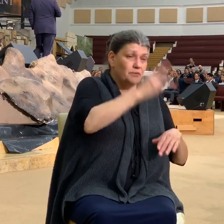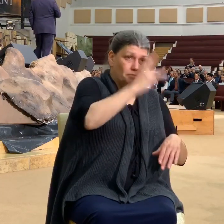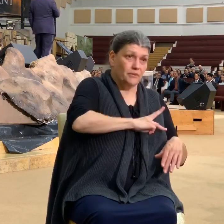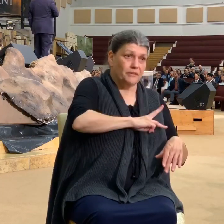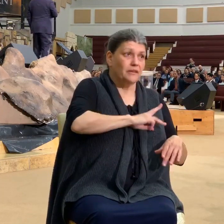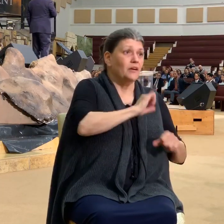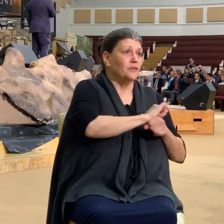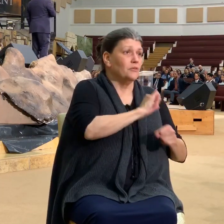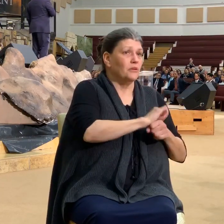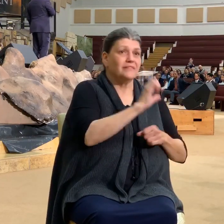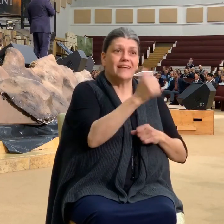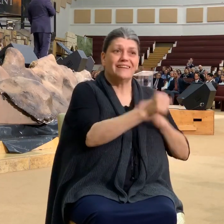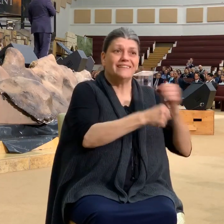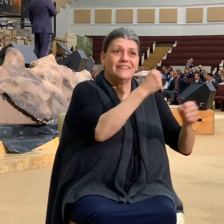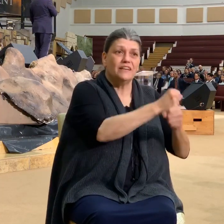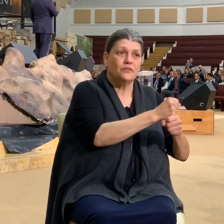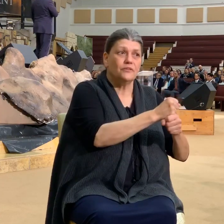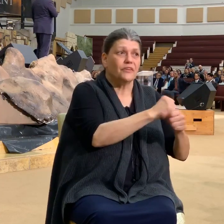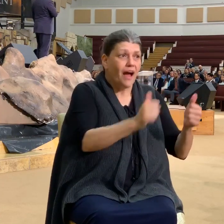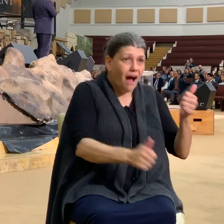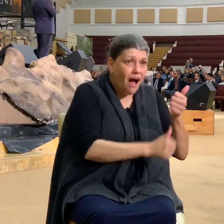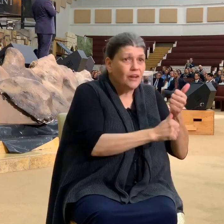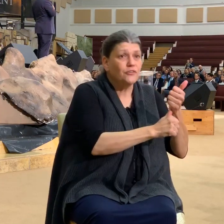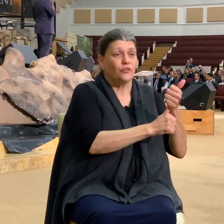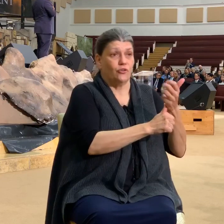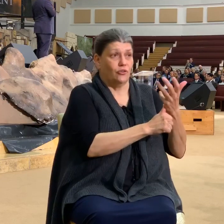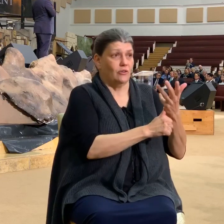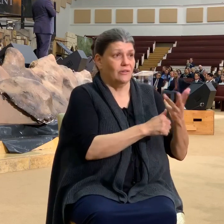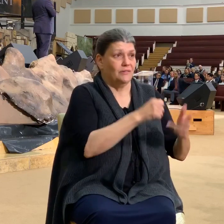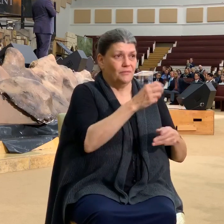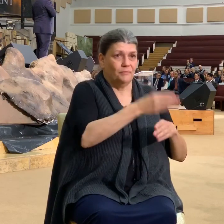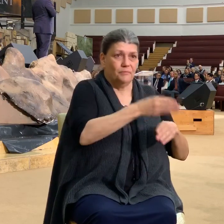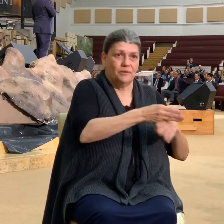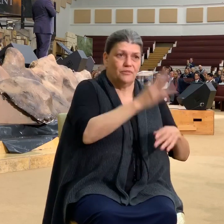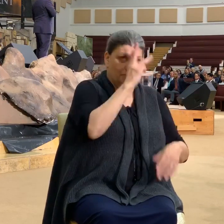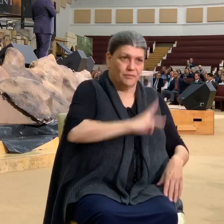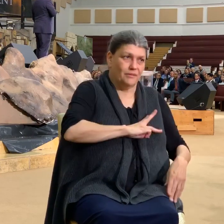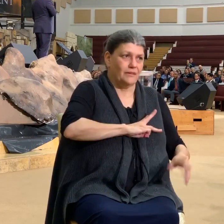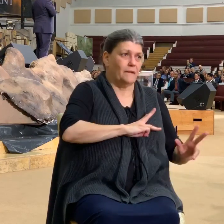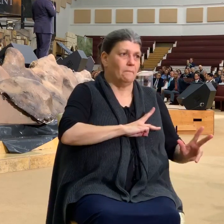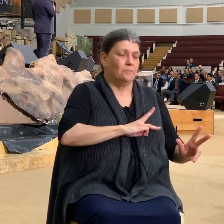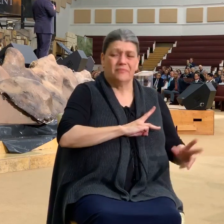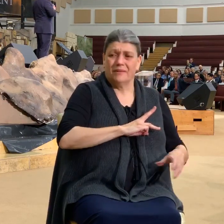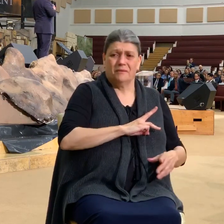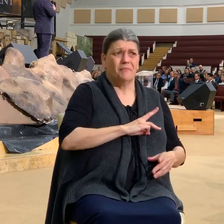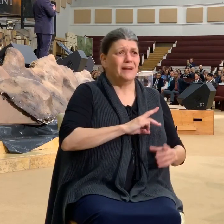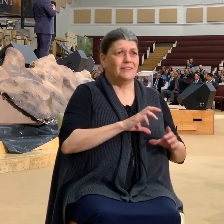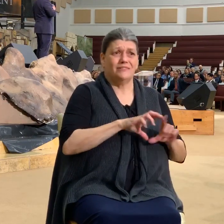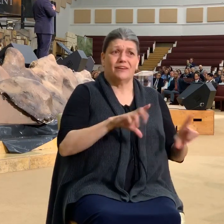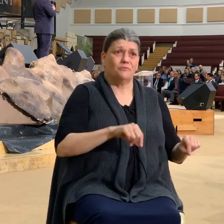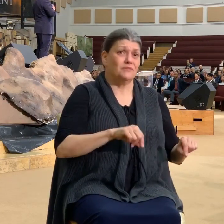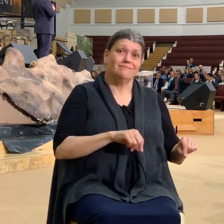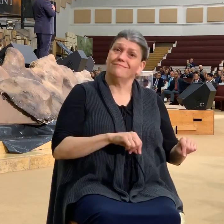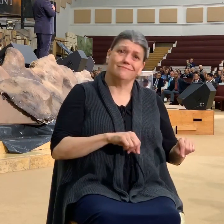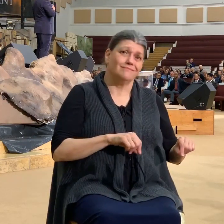10 years everywhere I went. Oh, this is Brother Wilson's assistant pastor. I got an ego too.